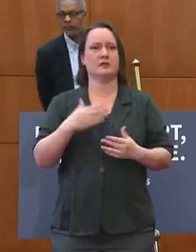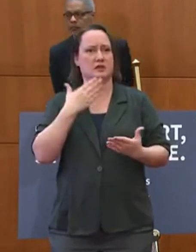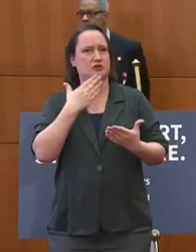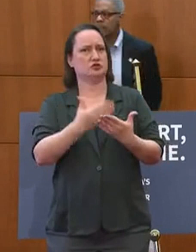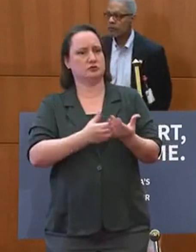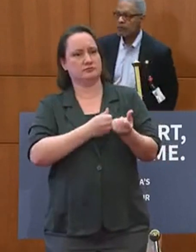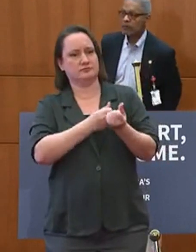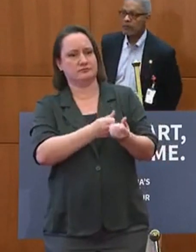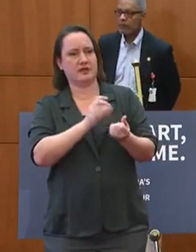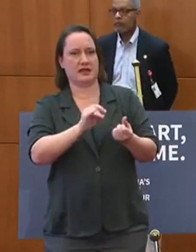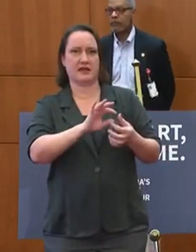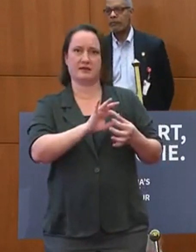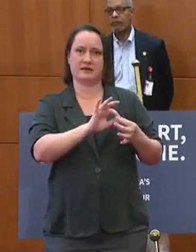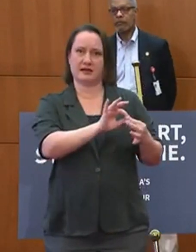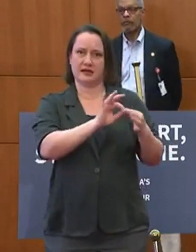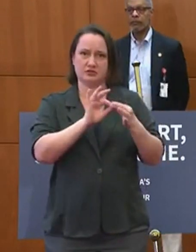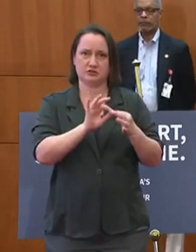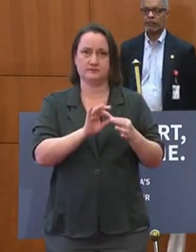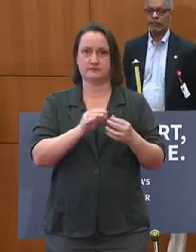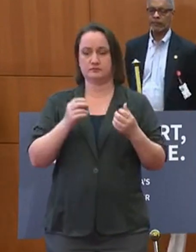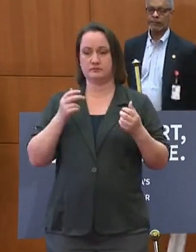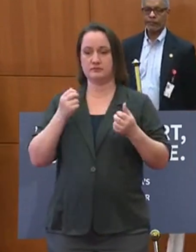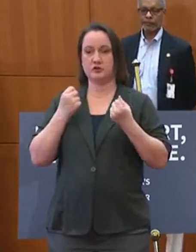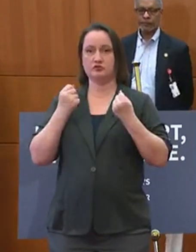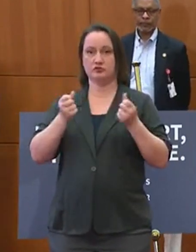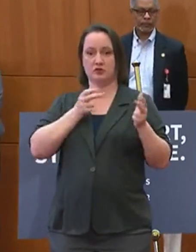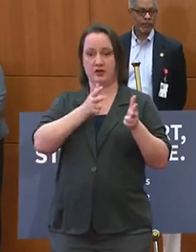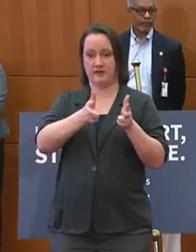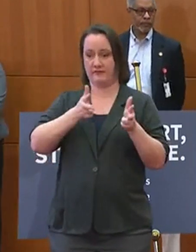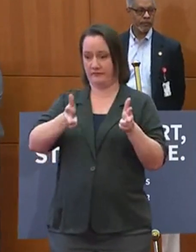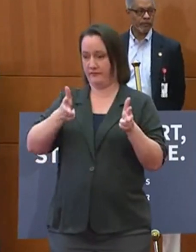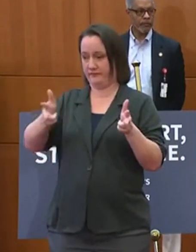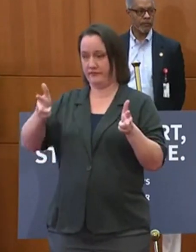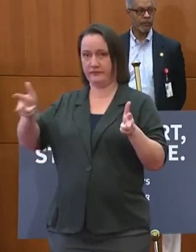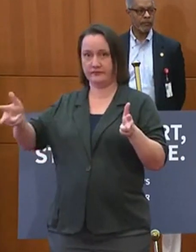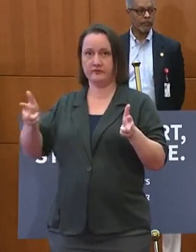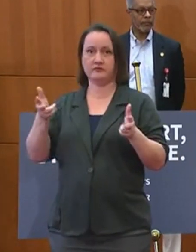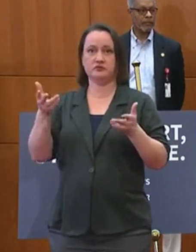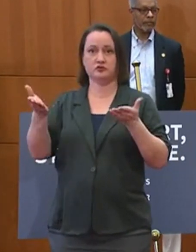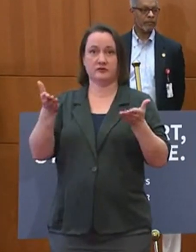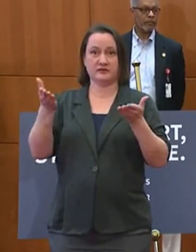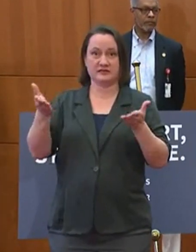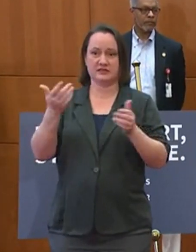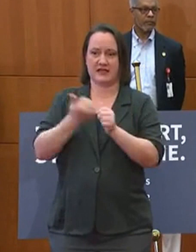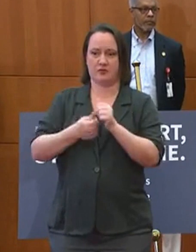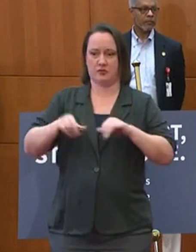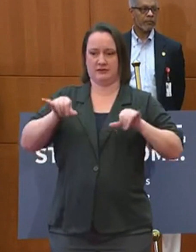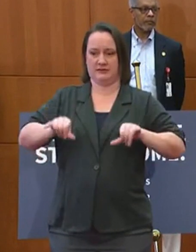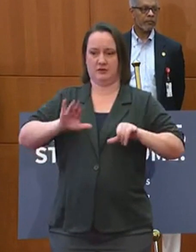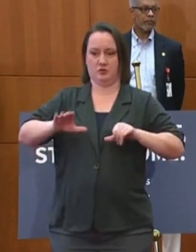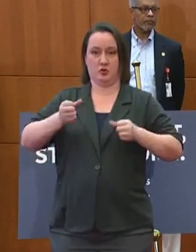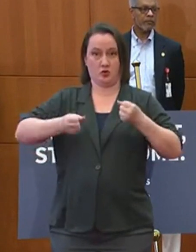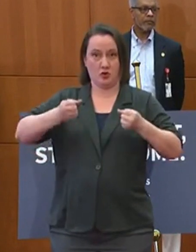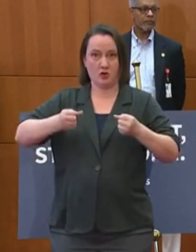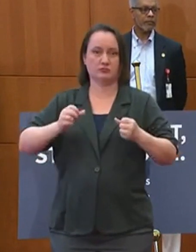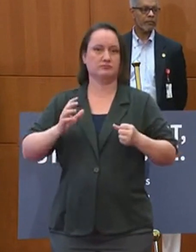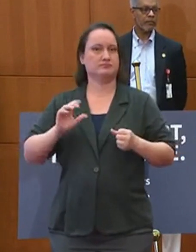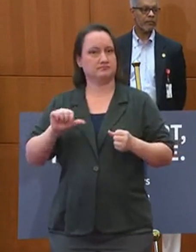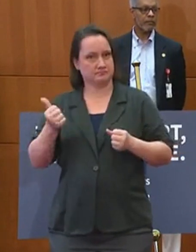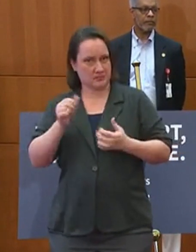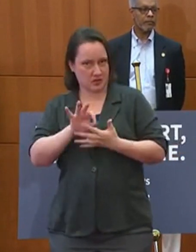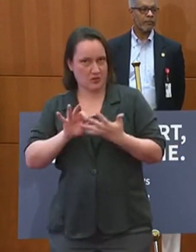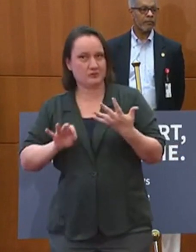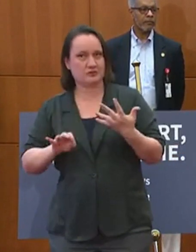sustain that connection. Drive-in services where everyone remains in their own vehicles are another option. On